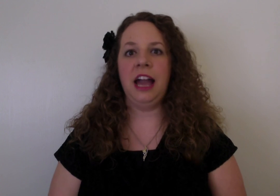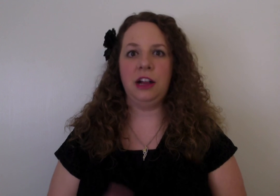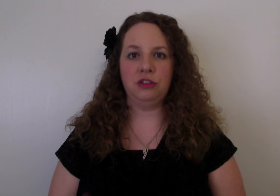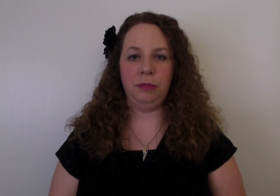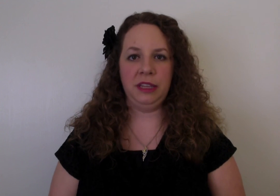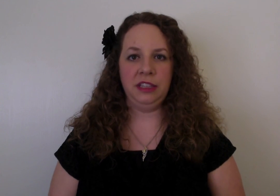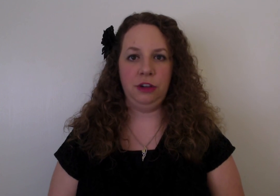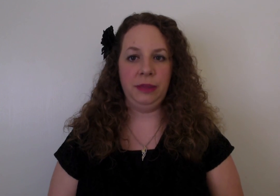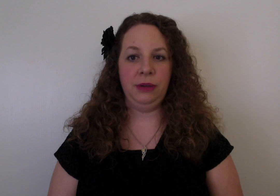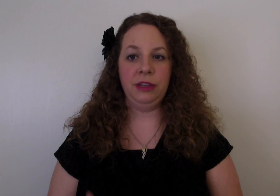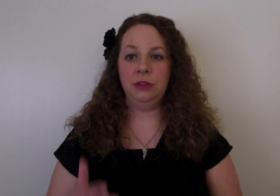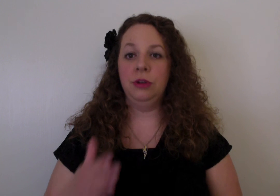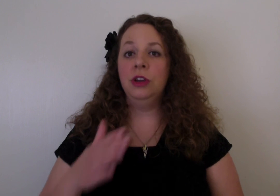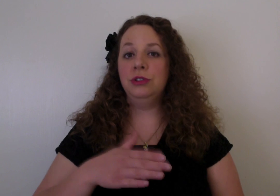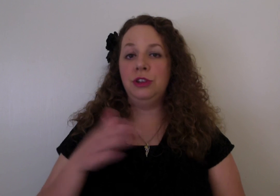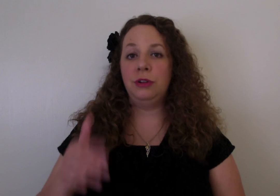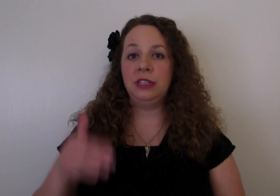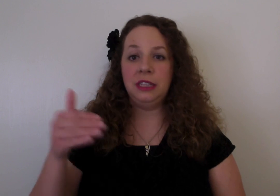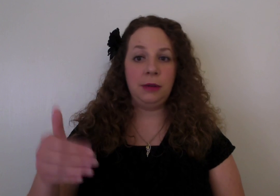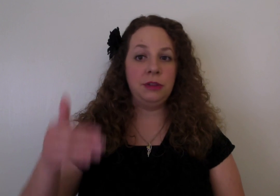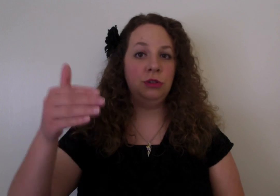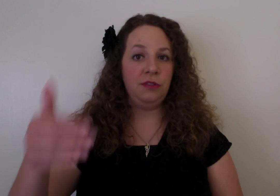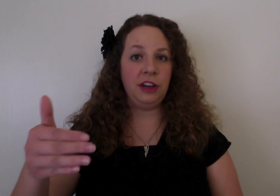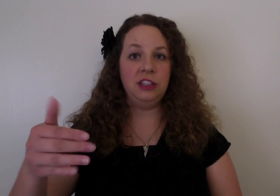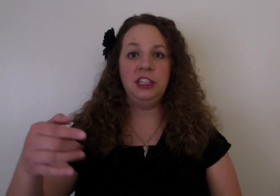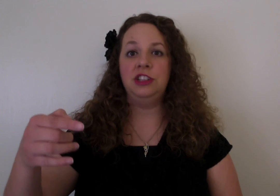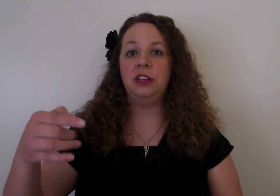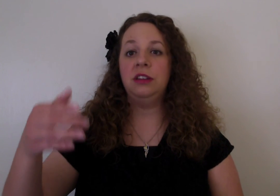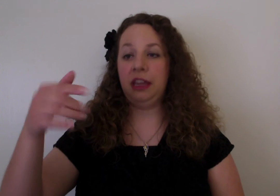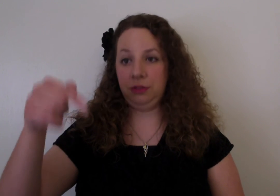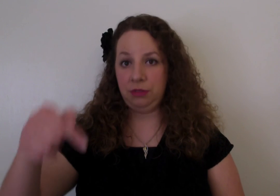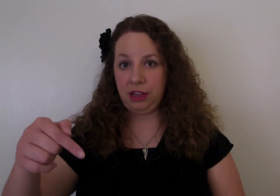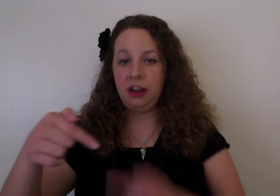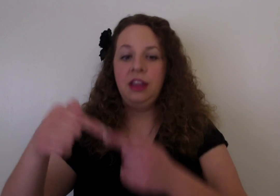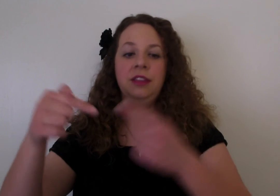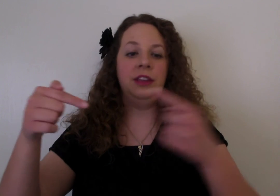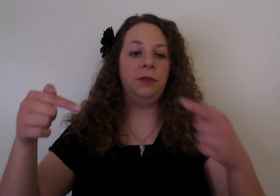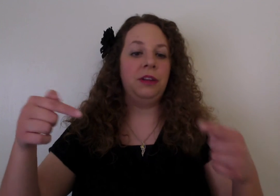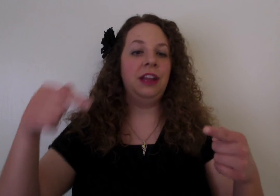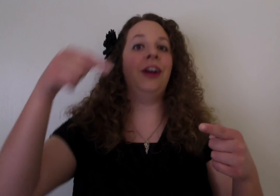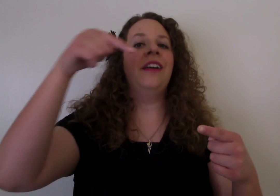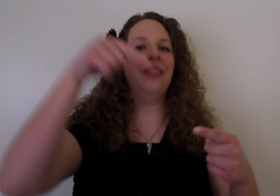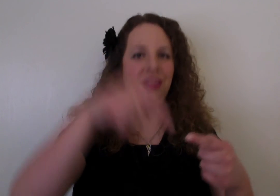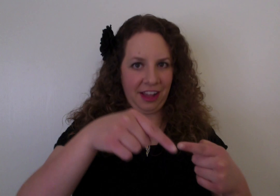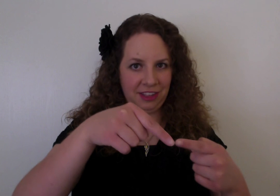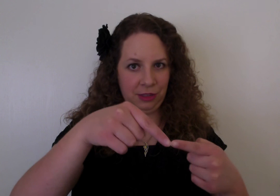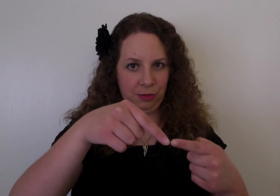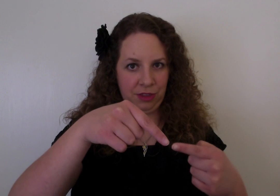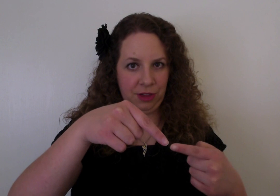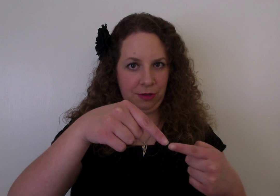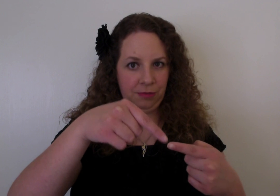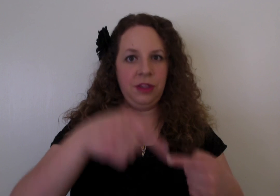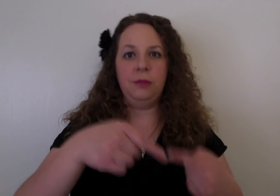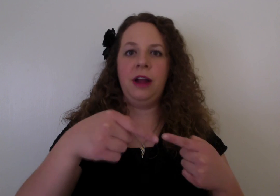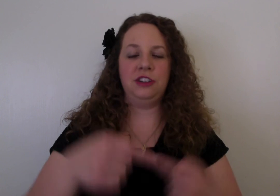actual place that you'll be going to. So notice that I went to the fire station, okay, so there, then I'm going here, that's the one though, that we're actually